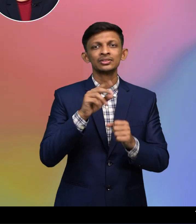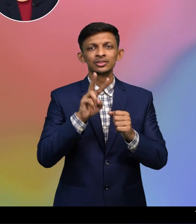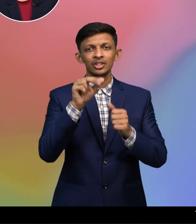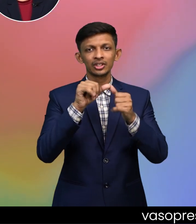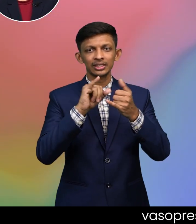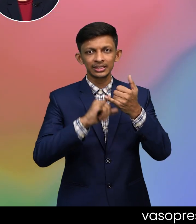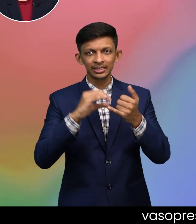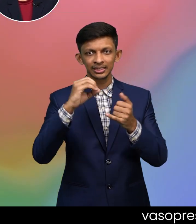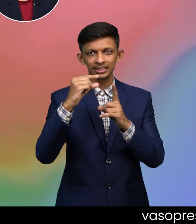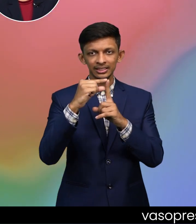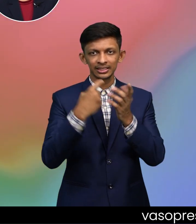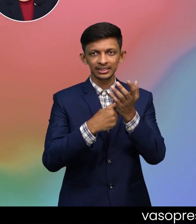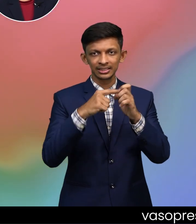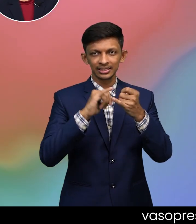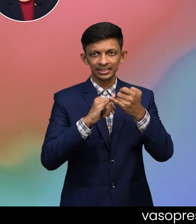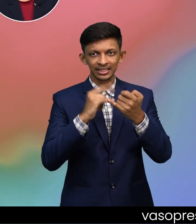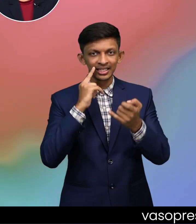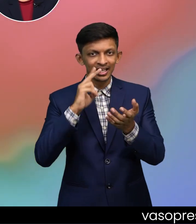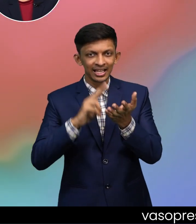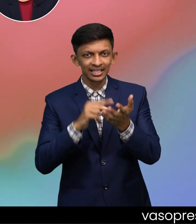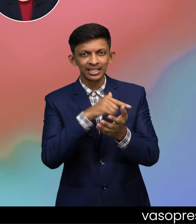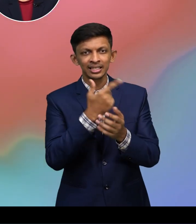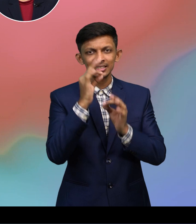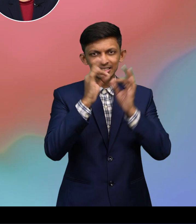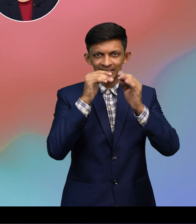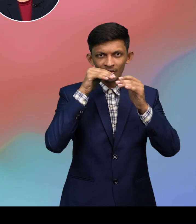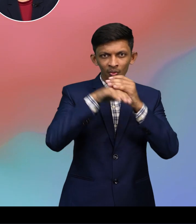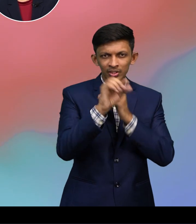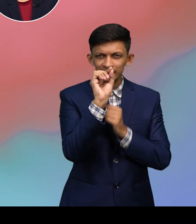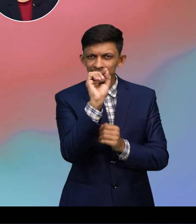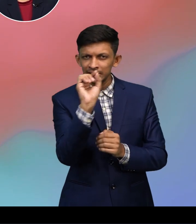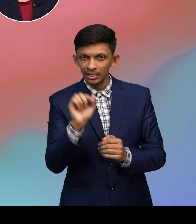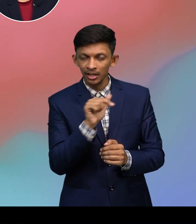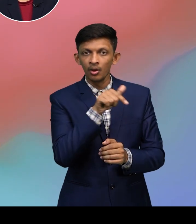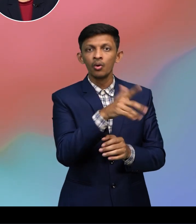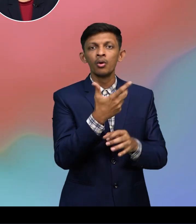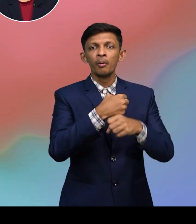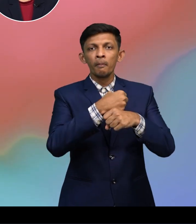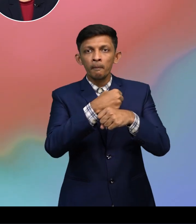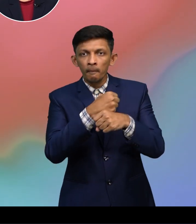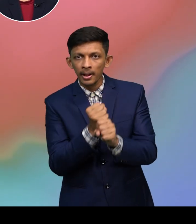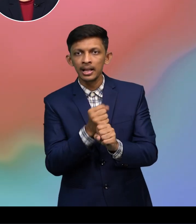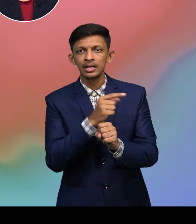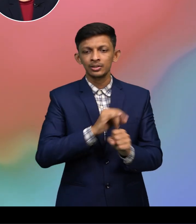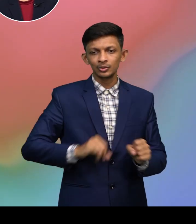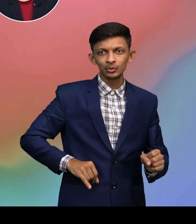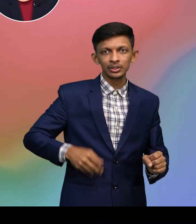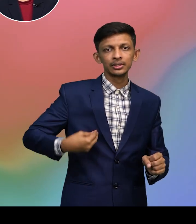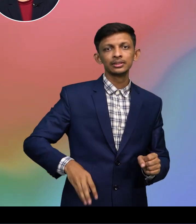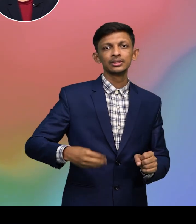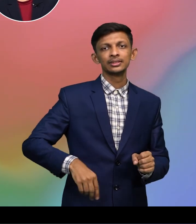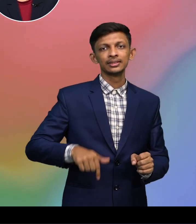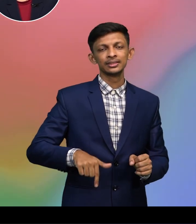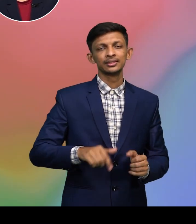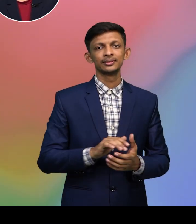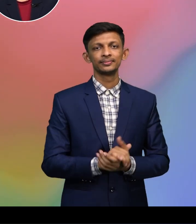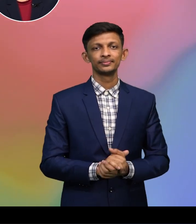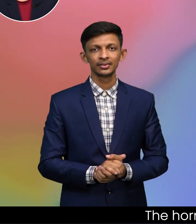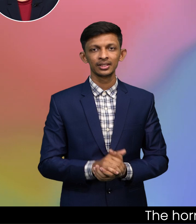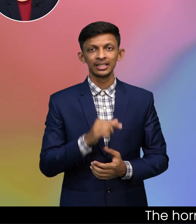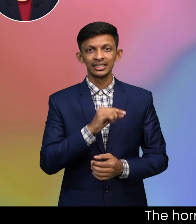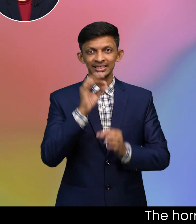antidiuretic hormone ADH. The hormone is secreted only when the concentrated